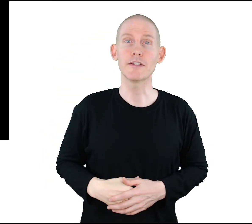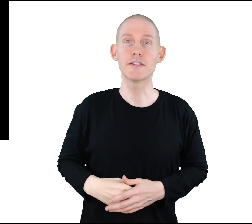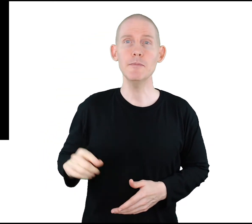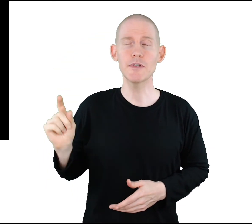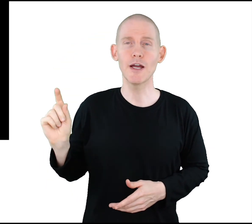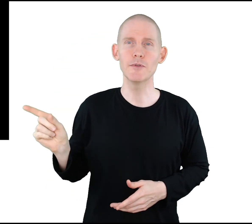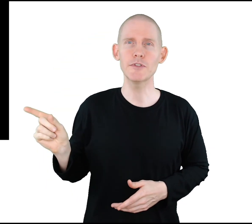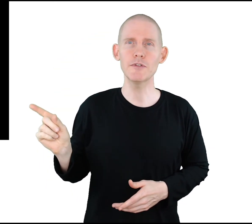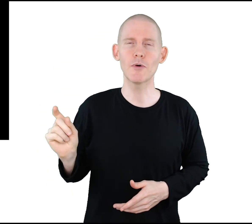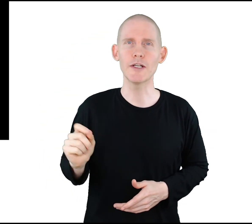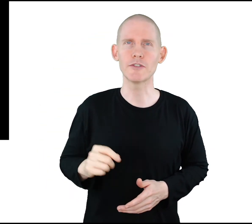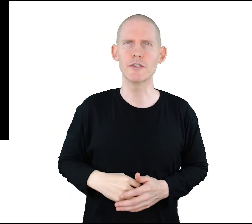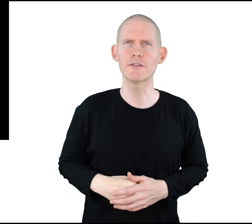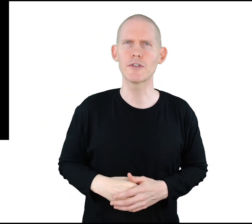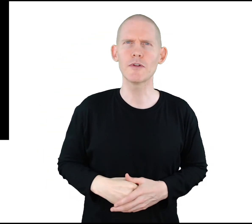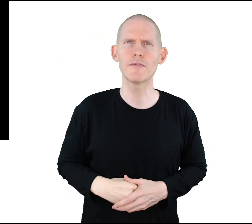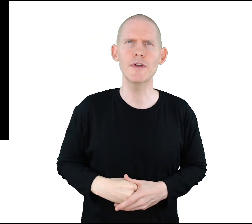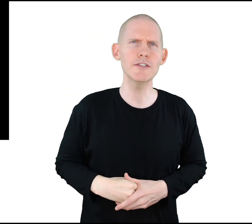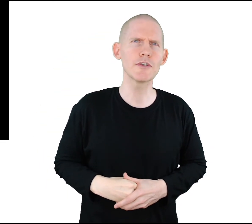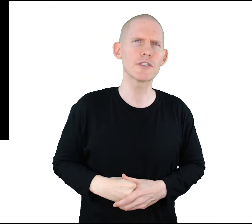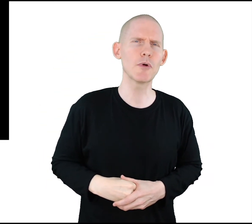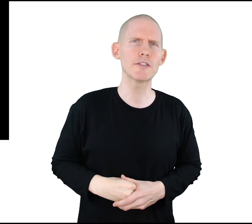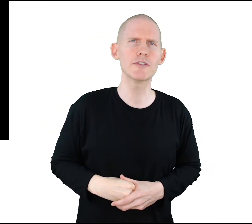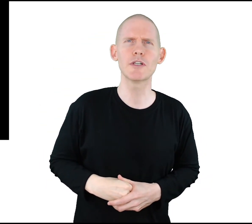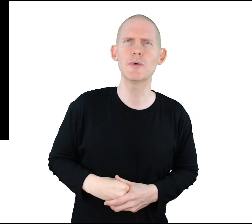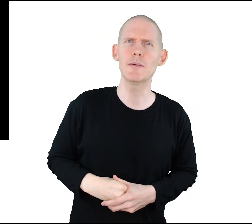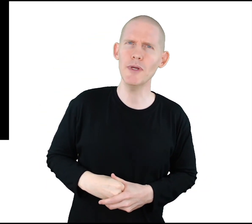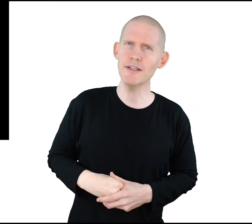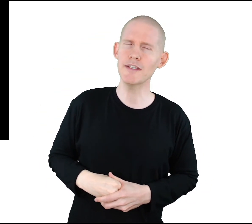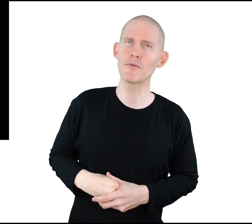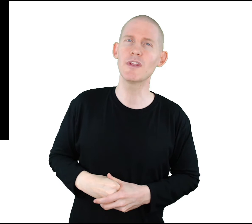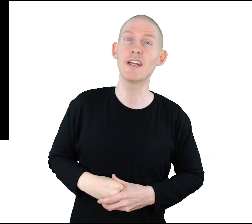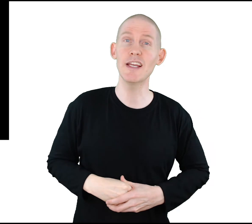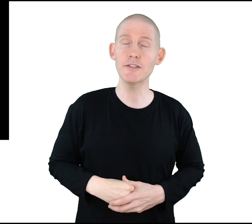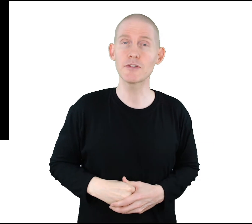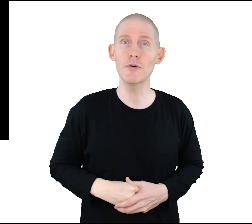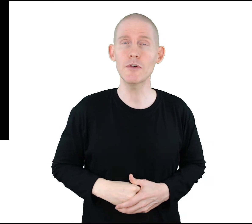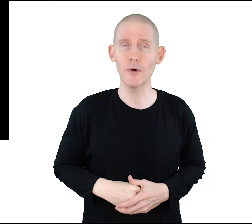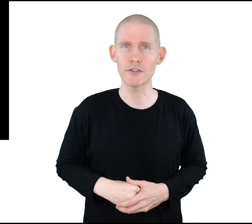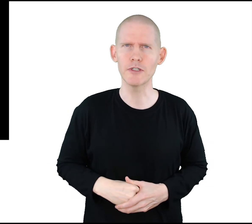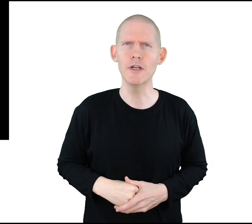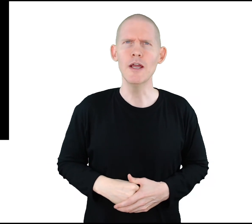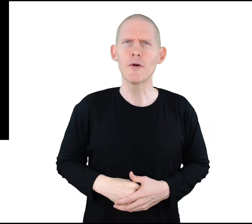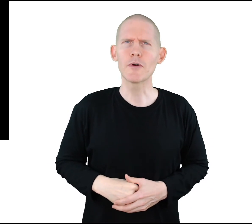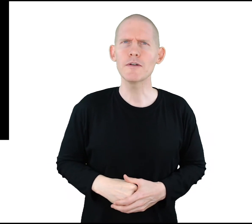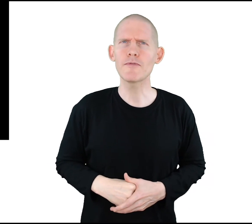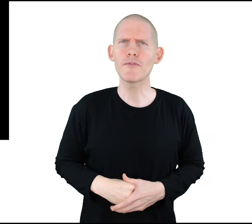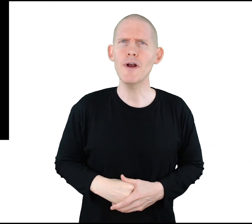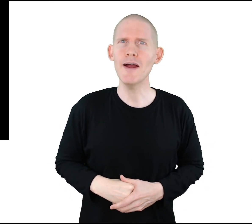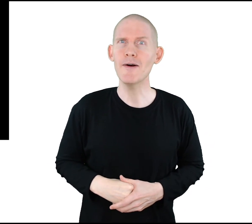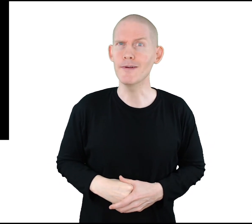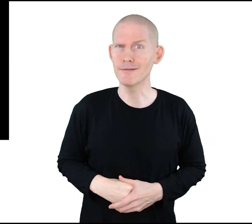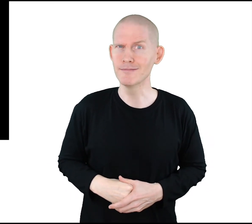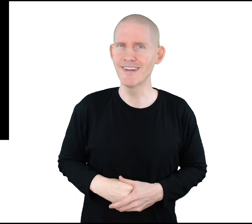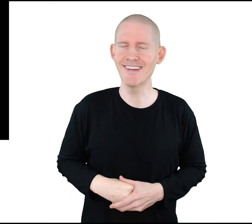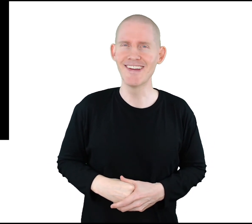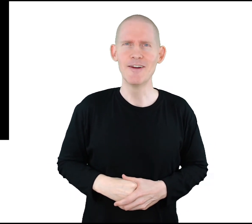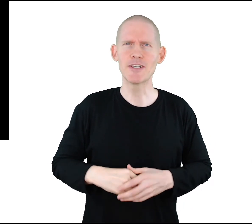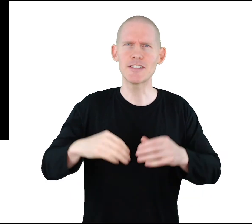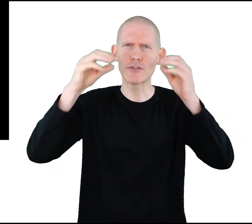same time, this is a question, so the facial expression is going to be a bit different than a yes-no question. We're going to frown. We can say